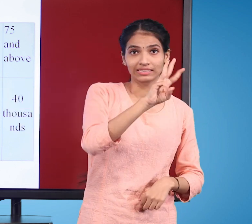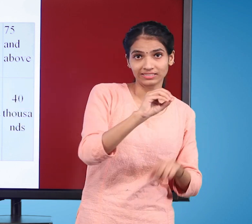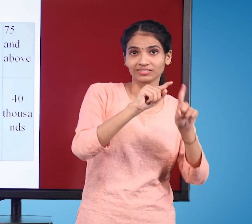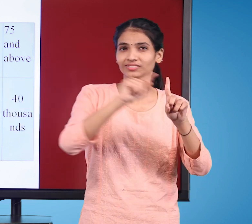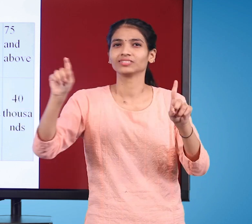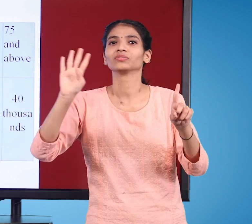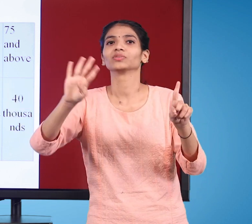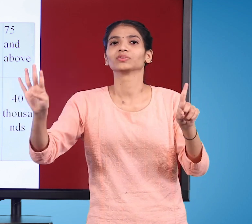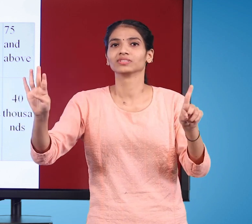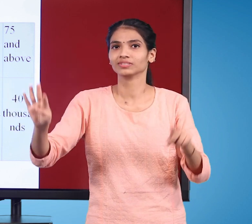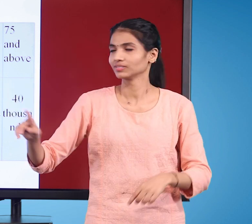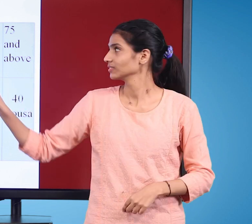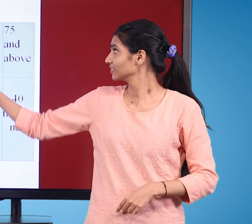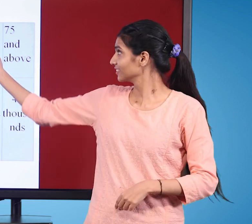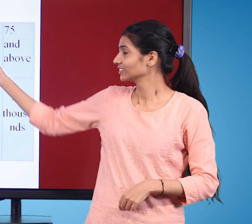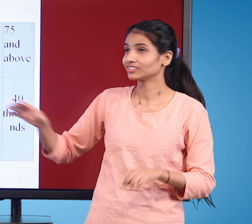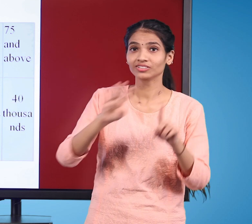1,60,000. 30 to 44,